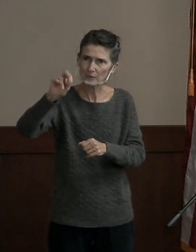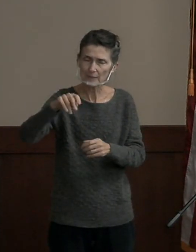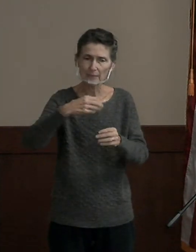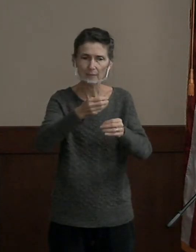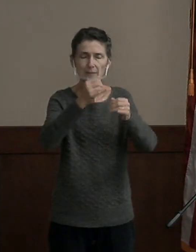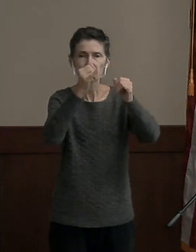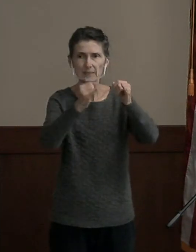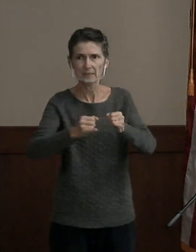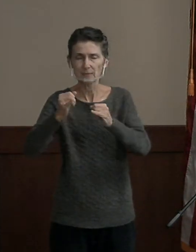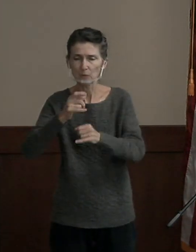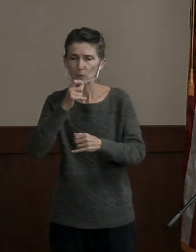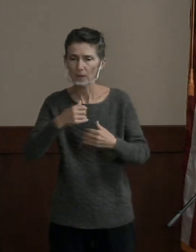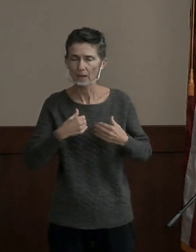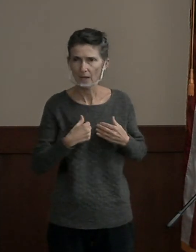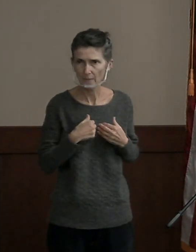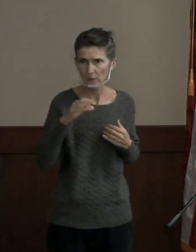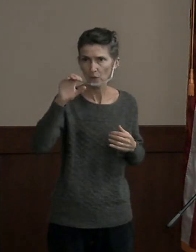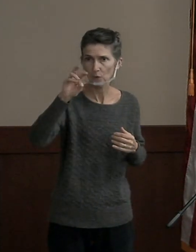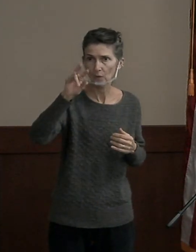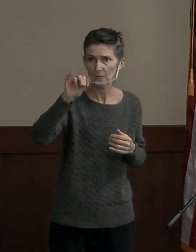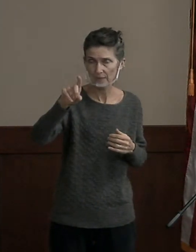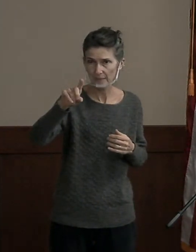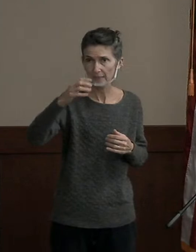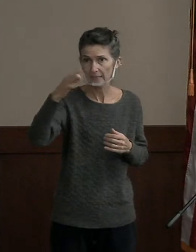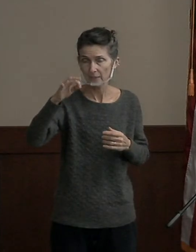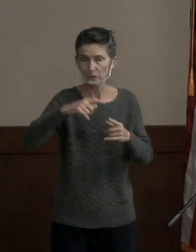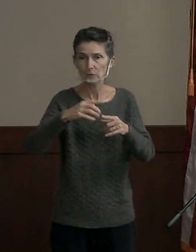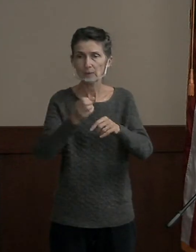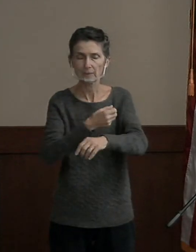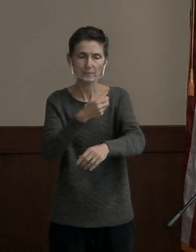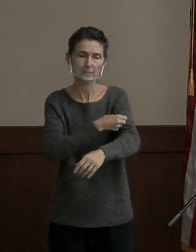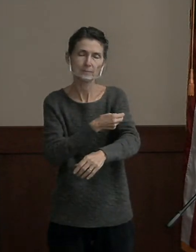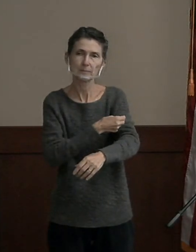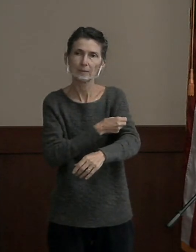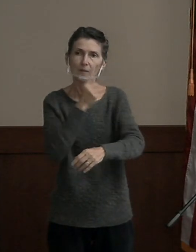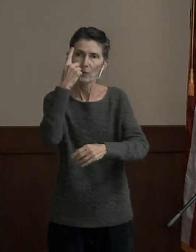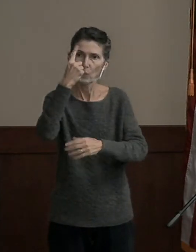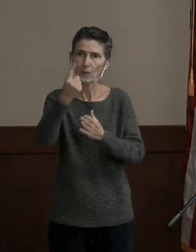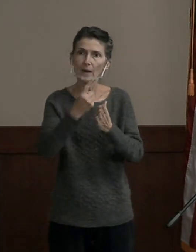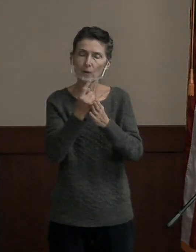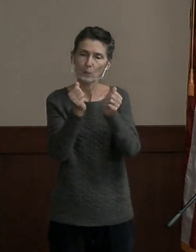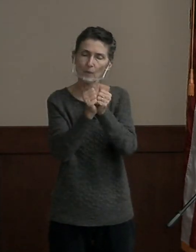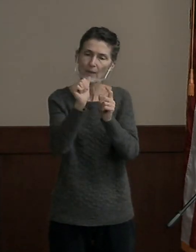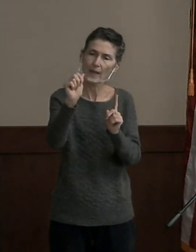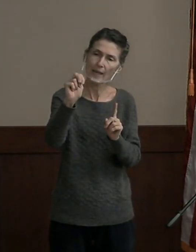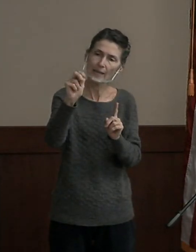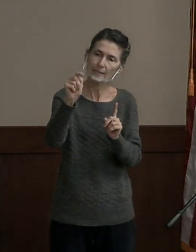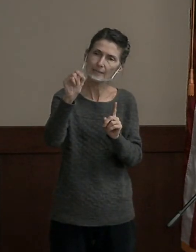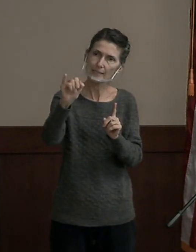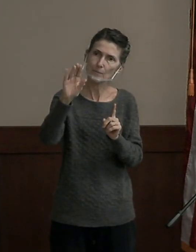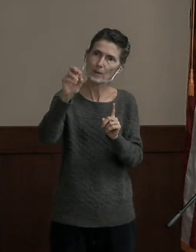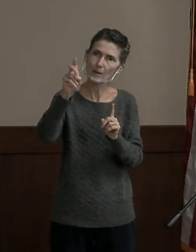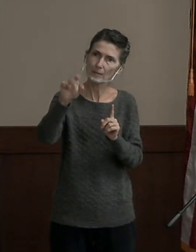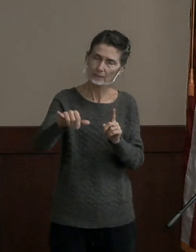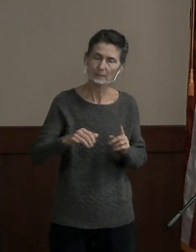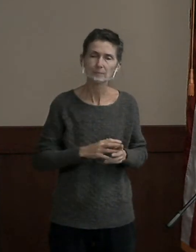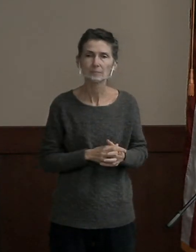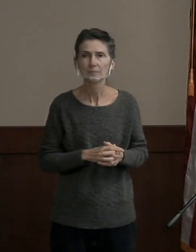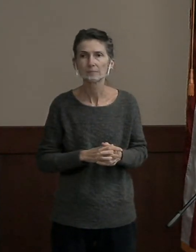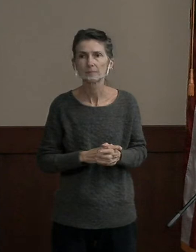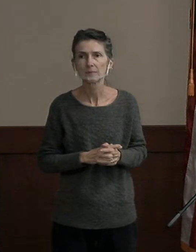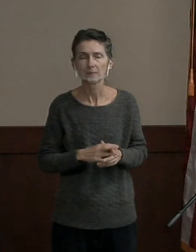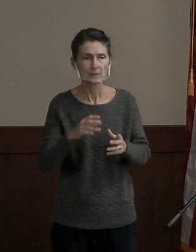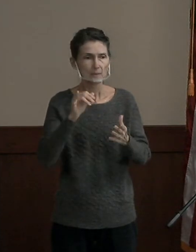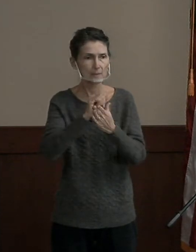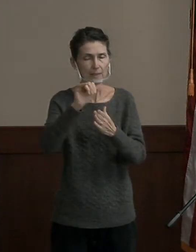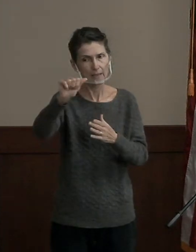individuals with COVID-19 to get an infusion for 1 hour with an antibody, a BAMLAN